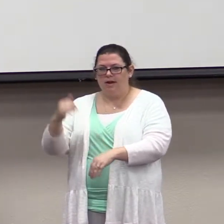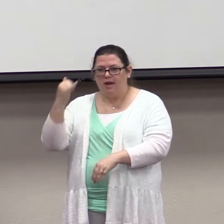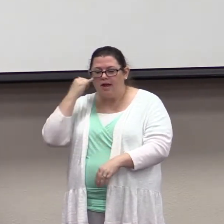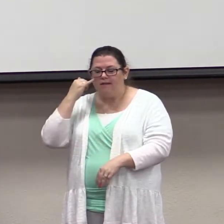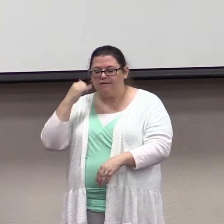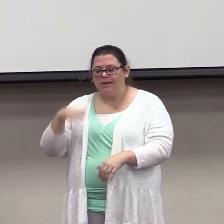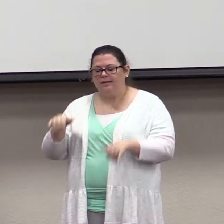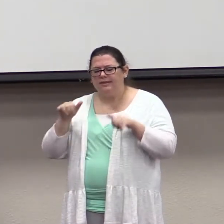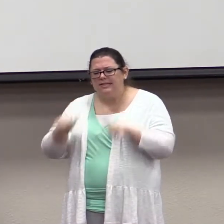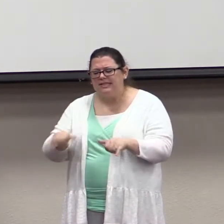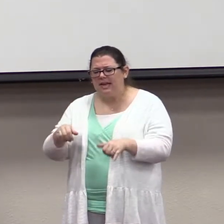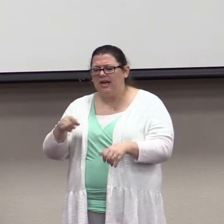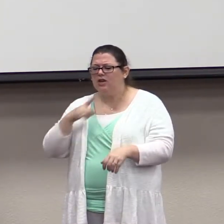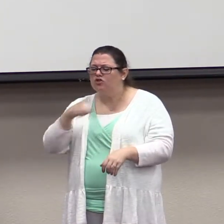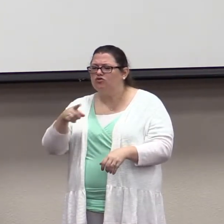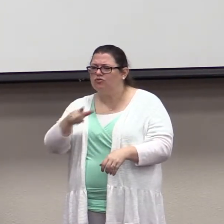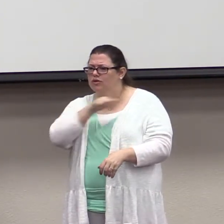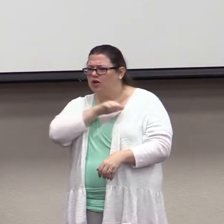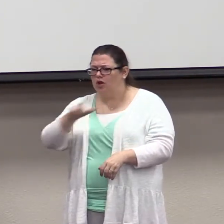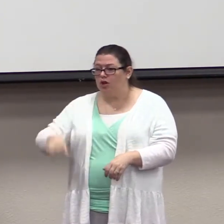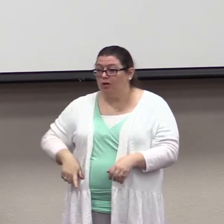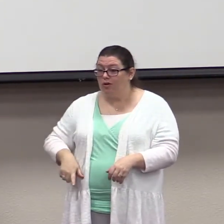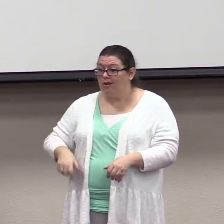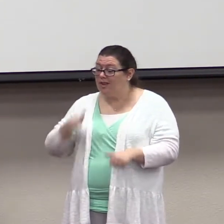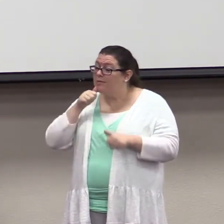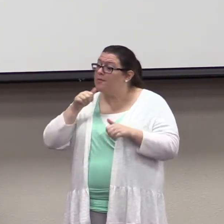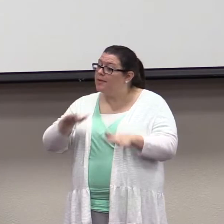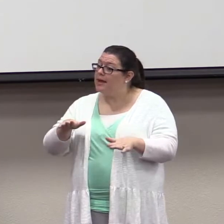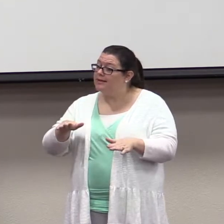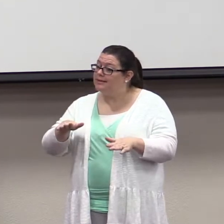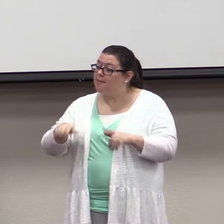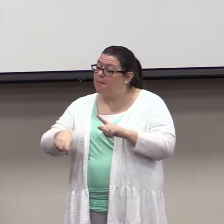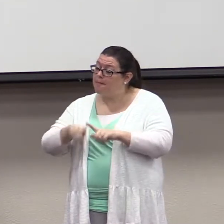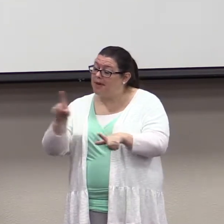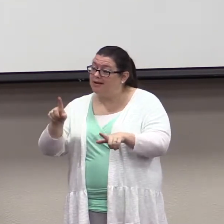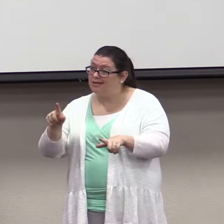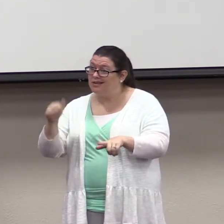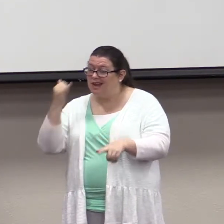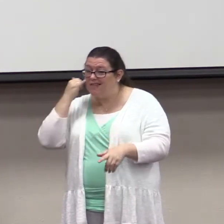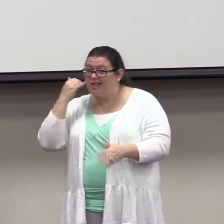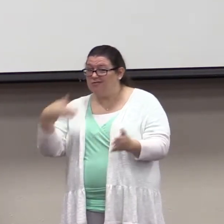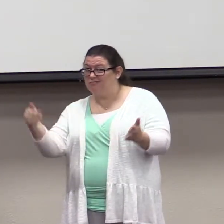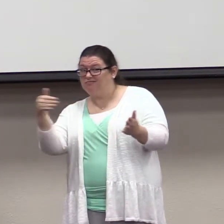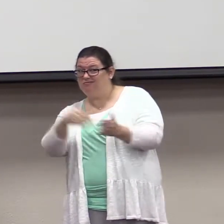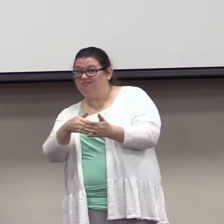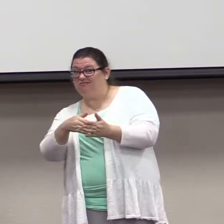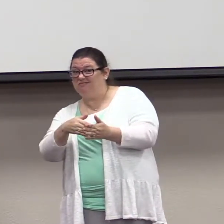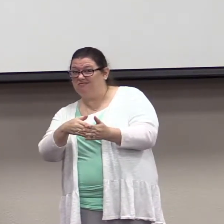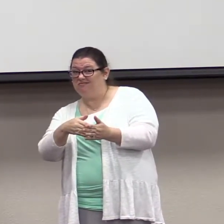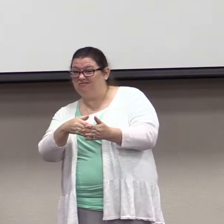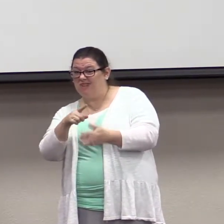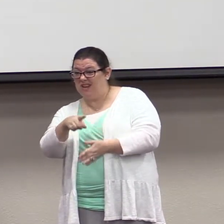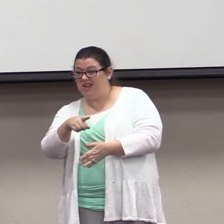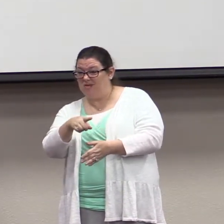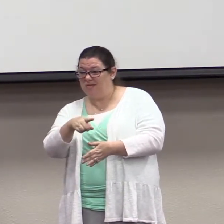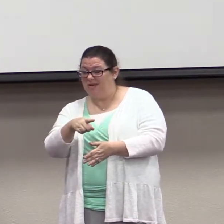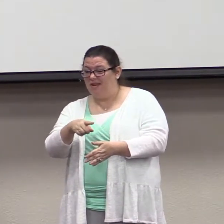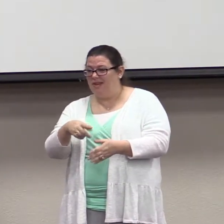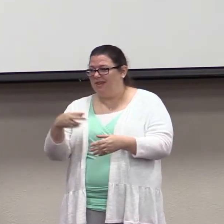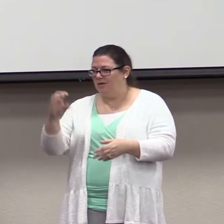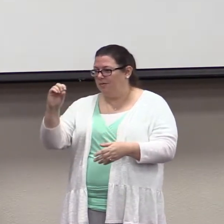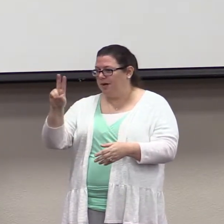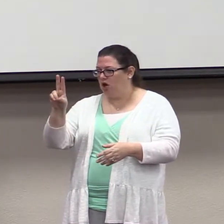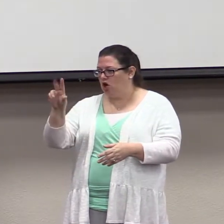blessed. But if they forsook him, they would be cursed and driven out of the land, just as the